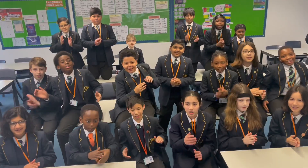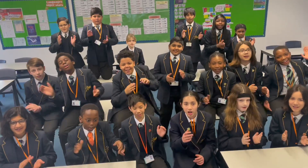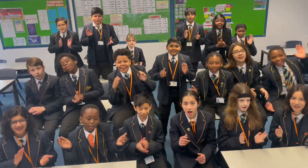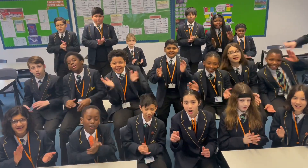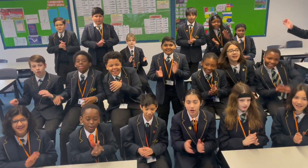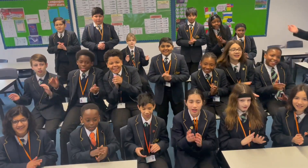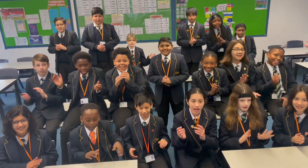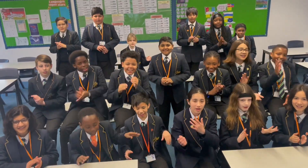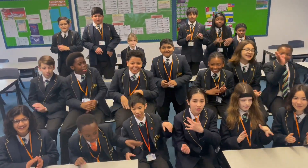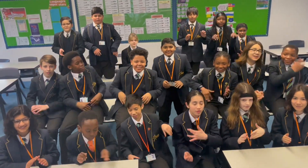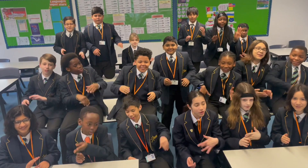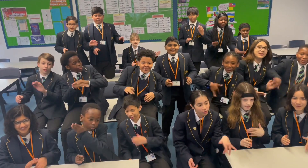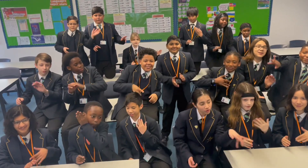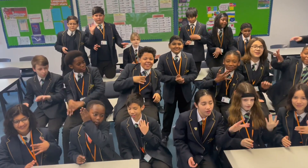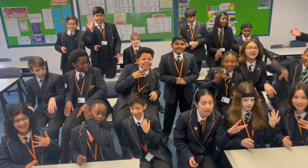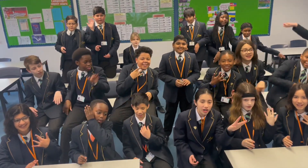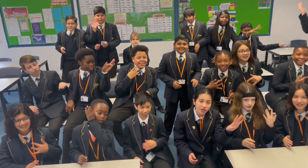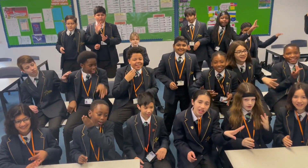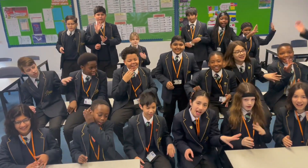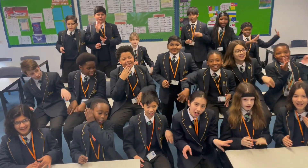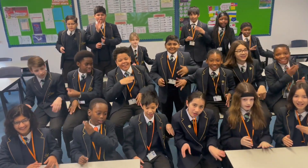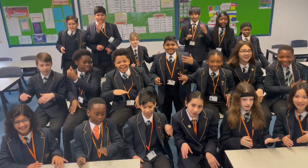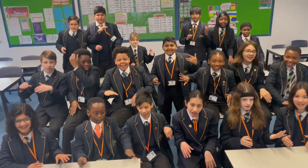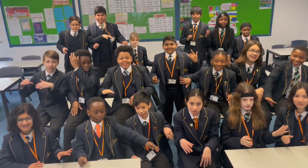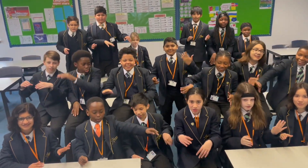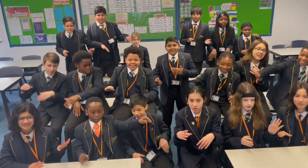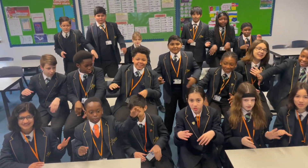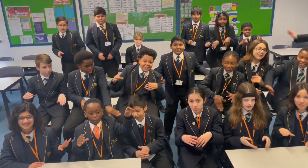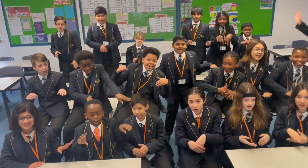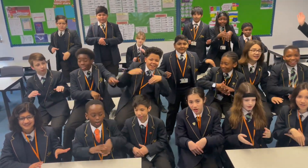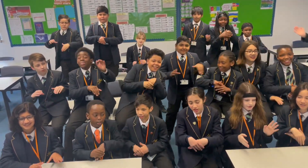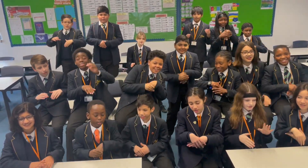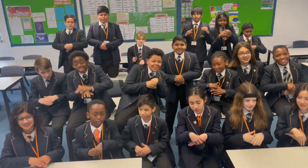Clap along to me if you feel like that's what you want to do.